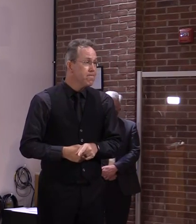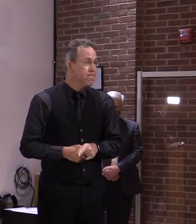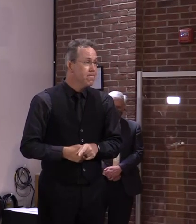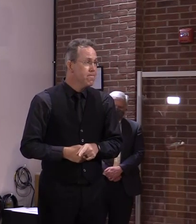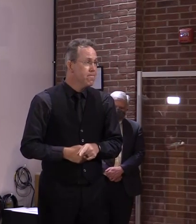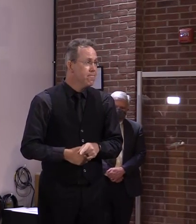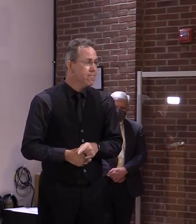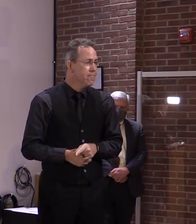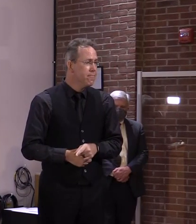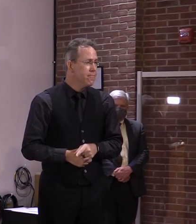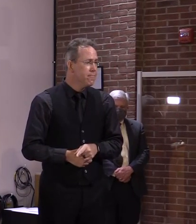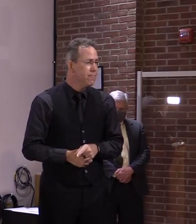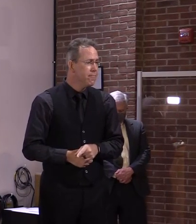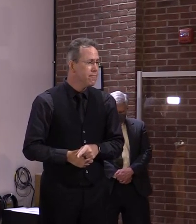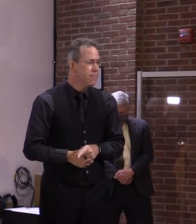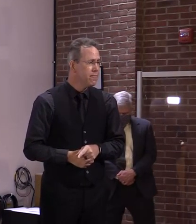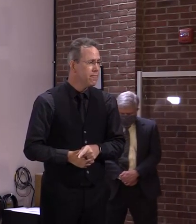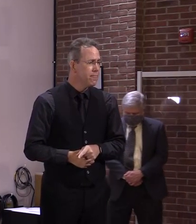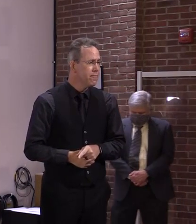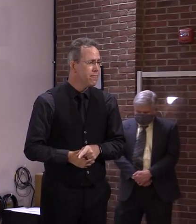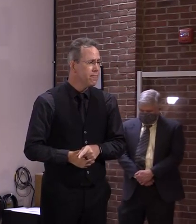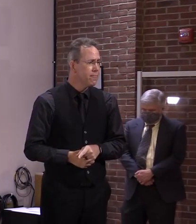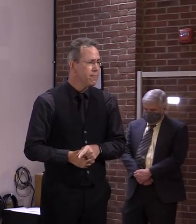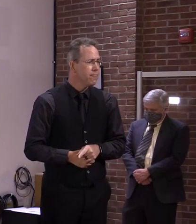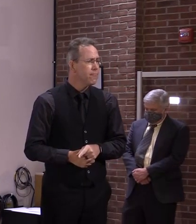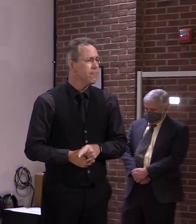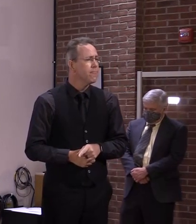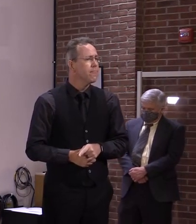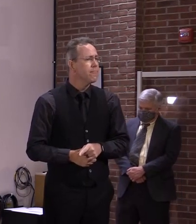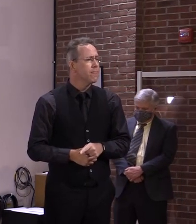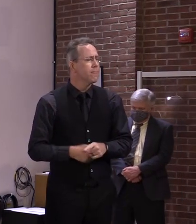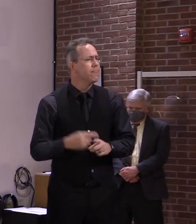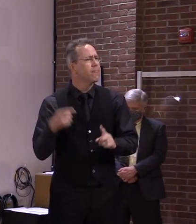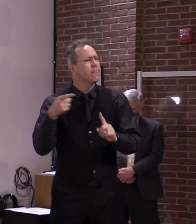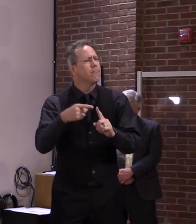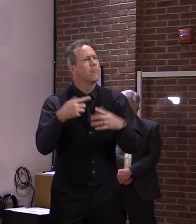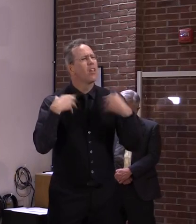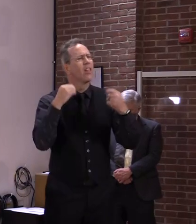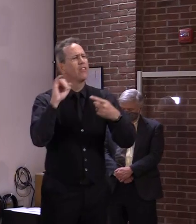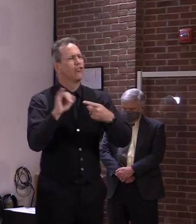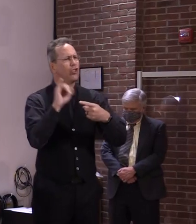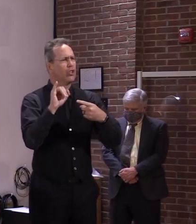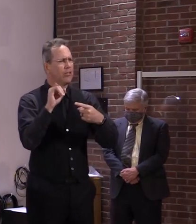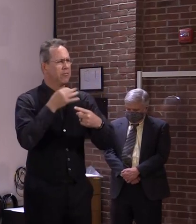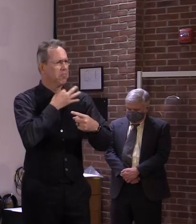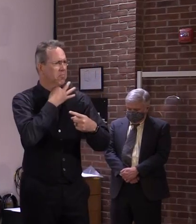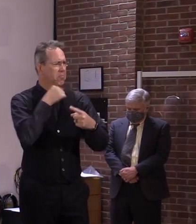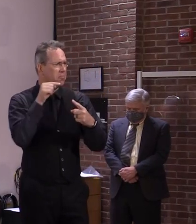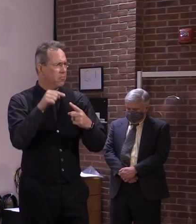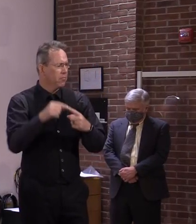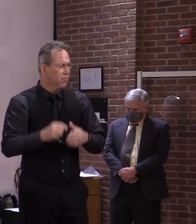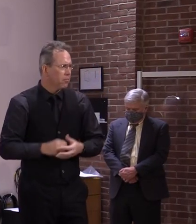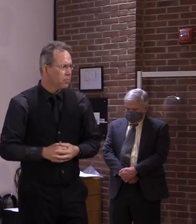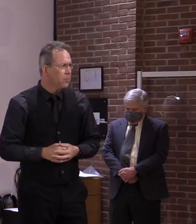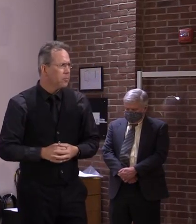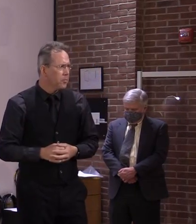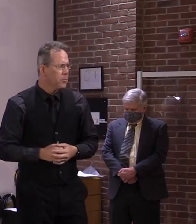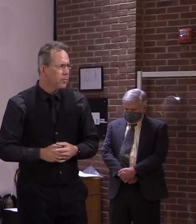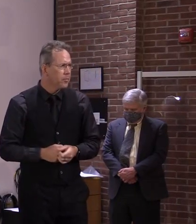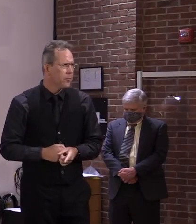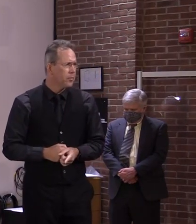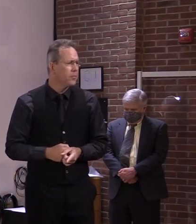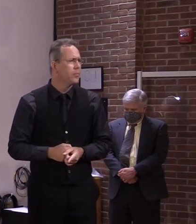week. And if you think this is, it was actually pretty good news. And if this is just a one-off